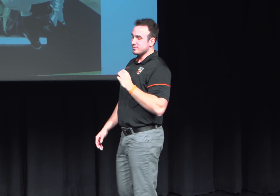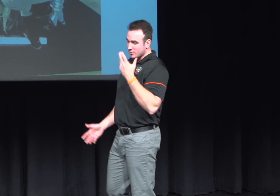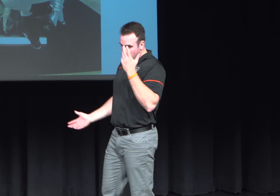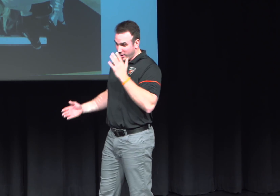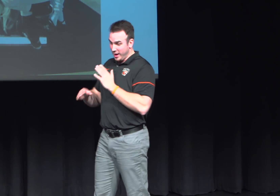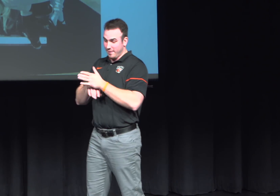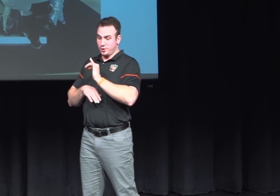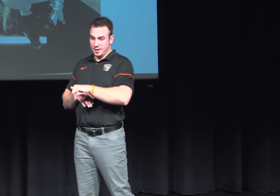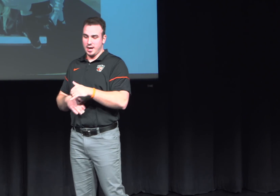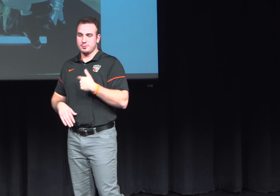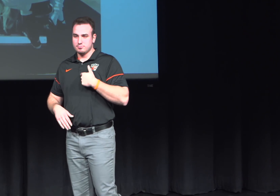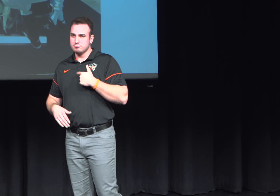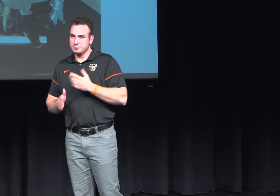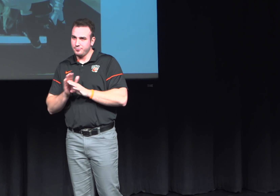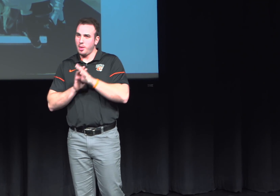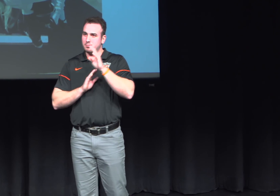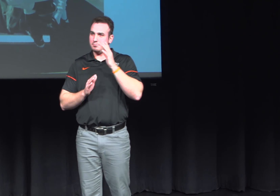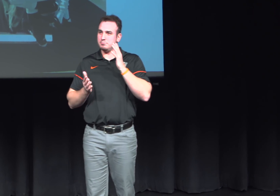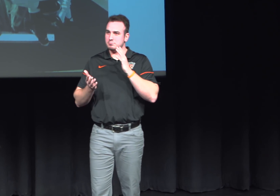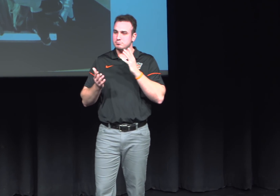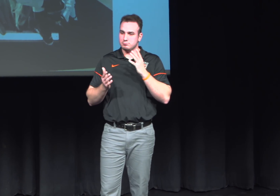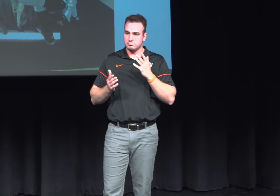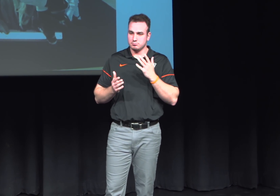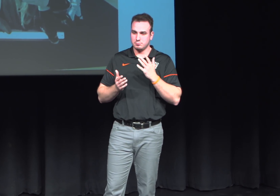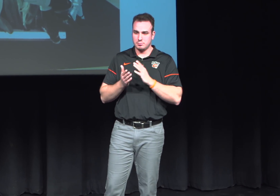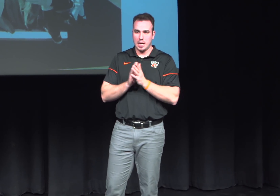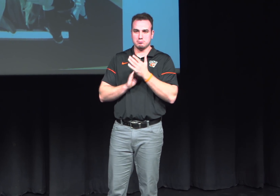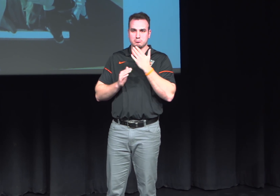After that, I grew to be a very good athlete.